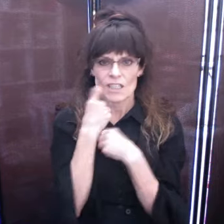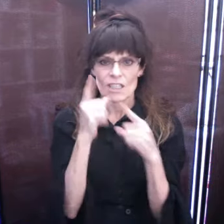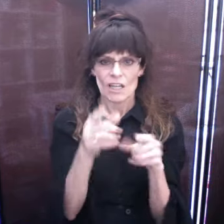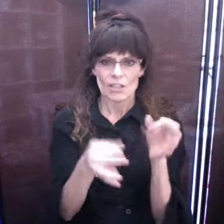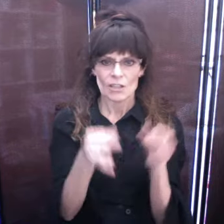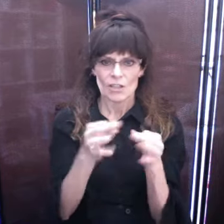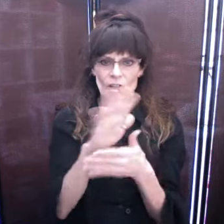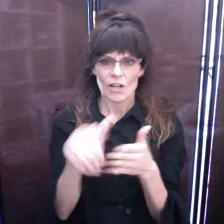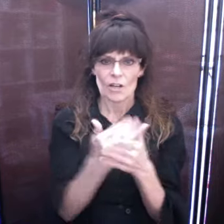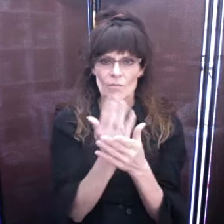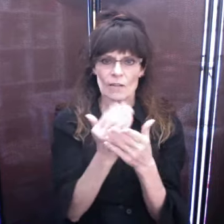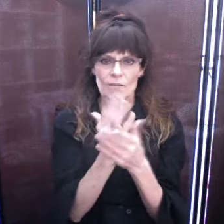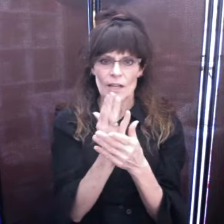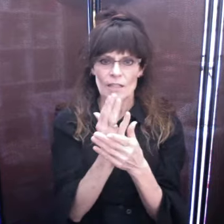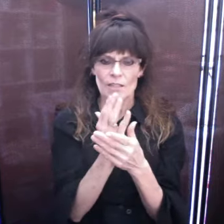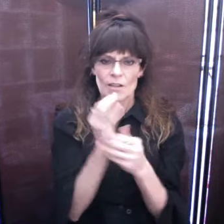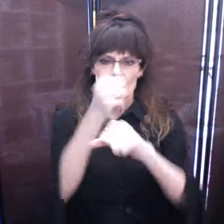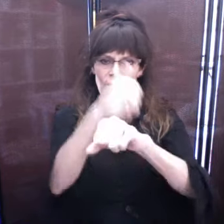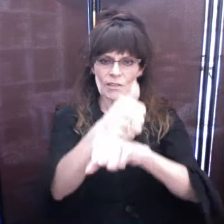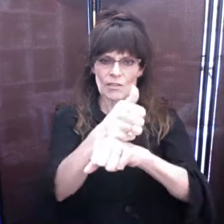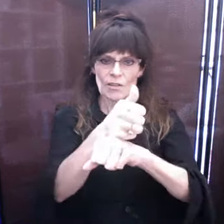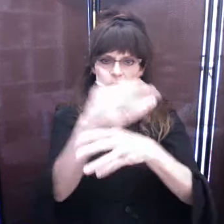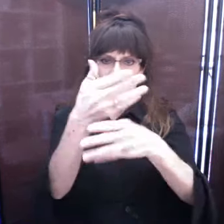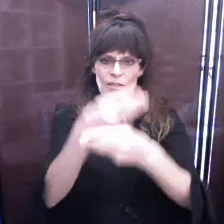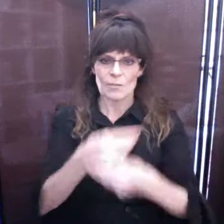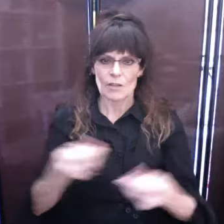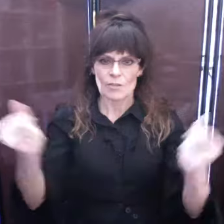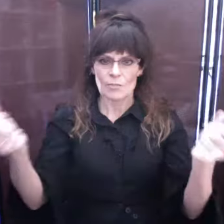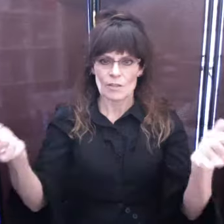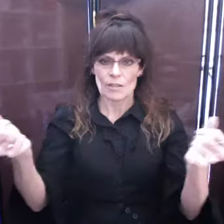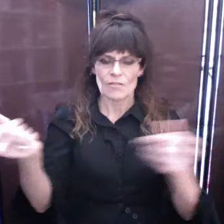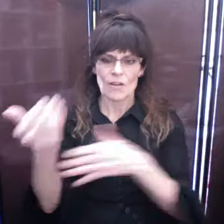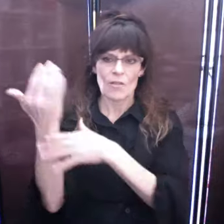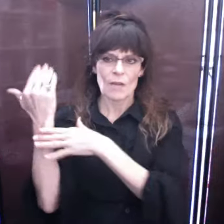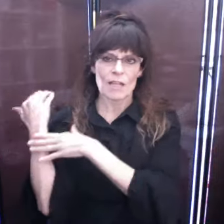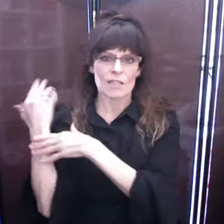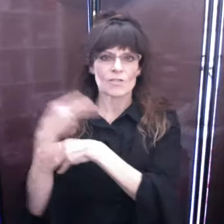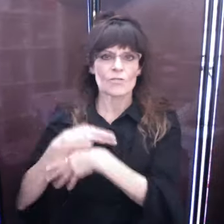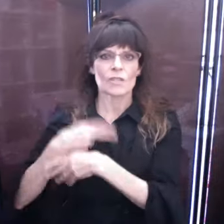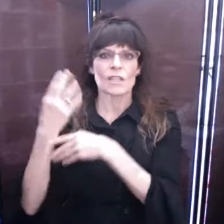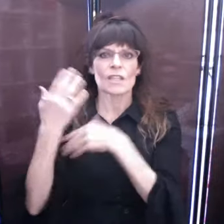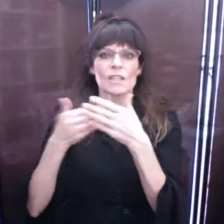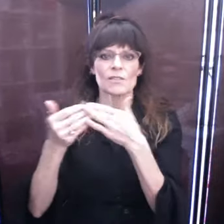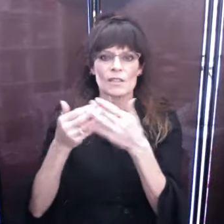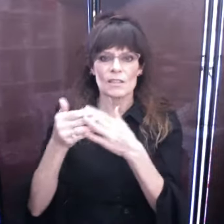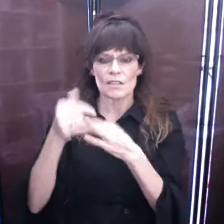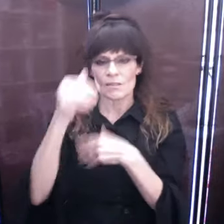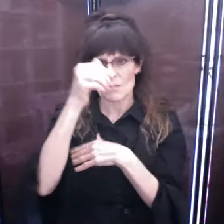rights restored and all an expungement of my whole felonious history. Even the guys in orange chained together stood up and cheered for